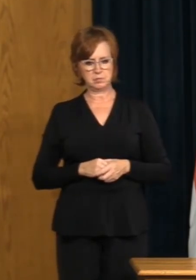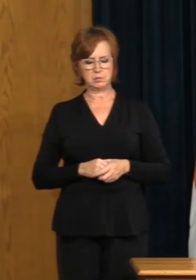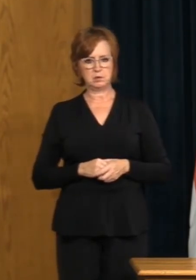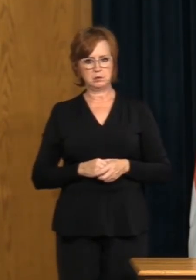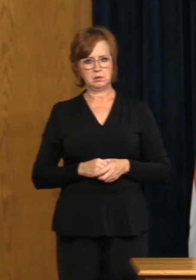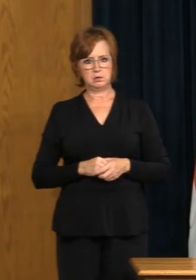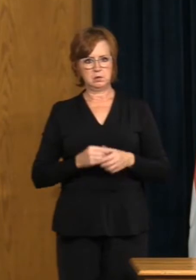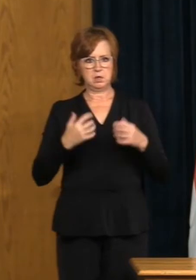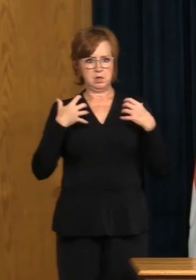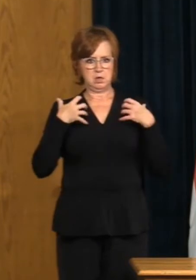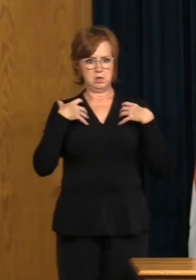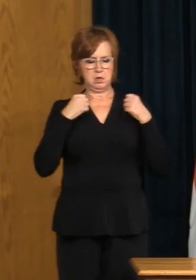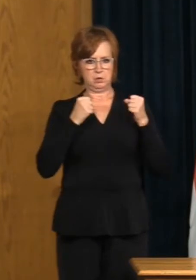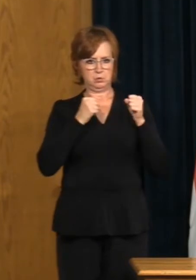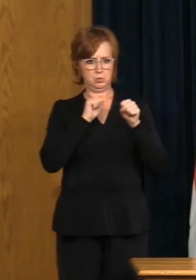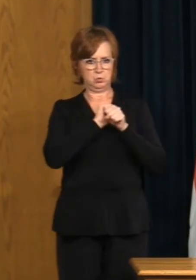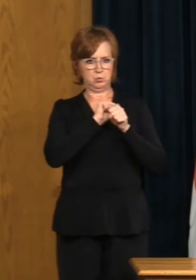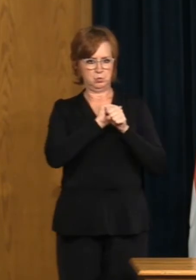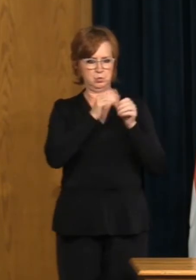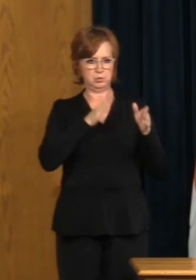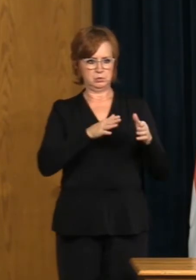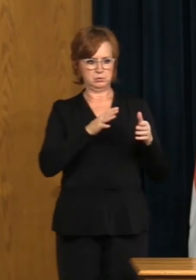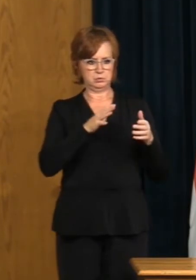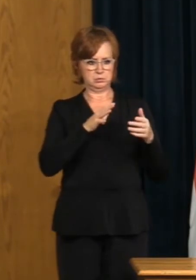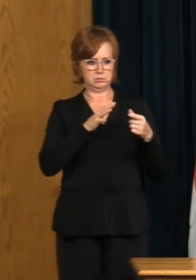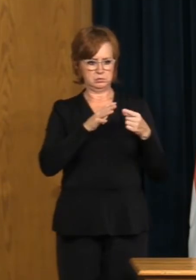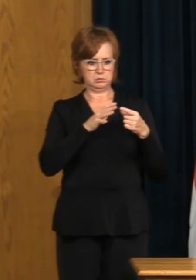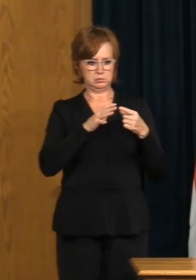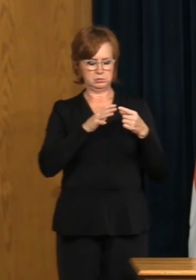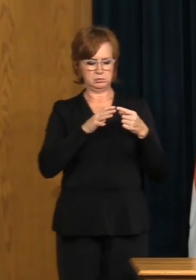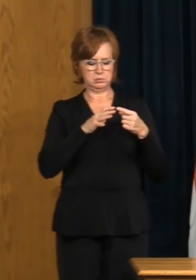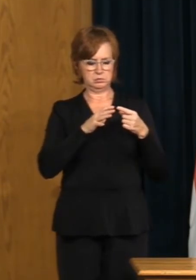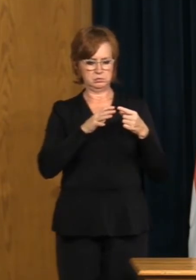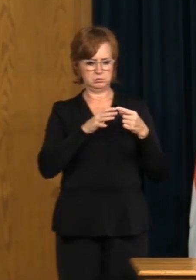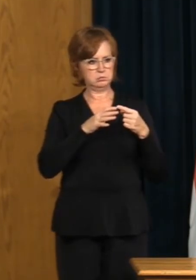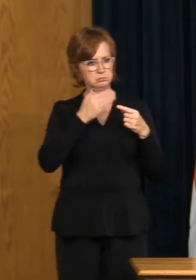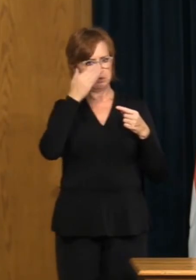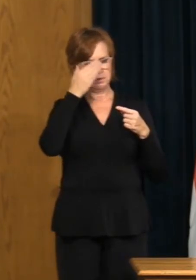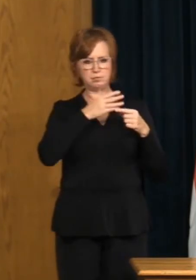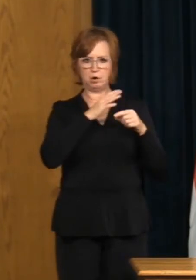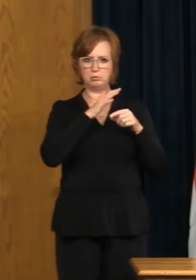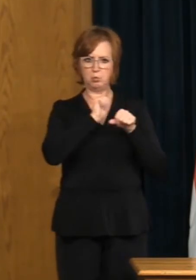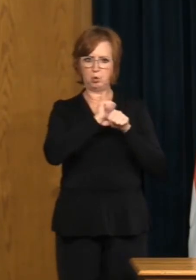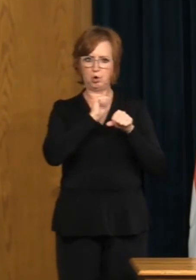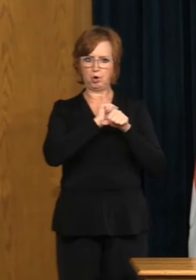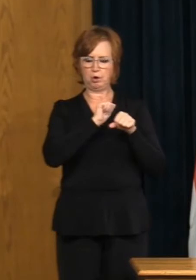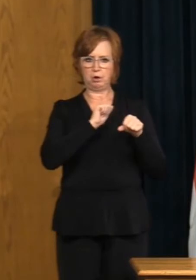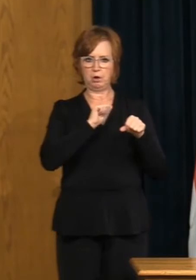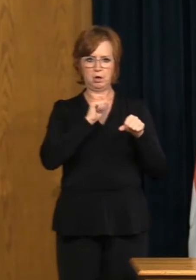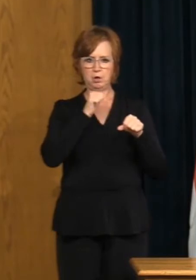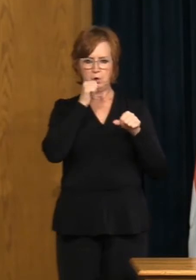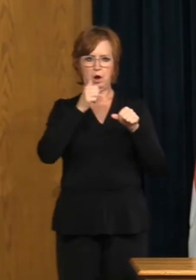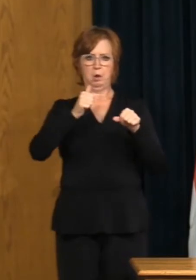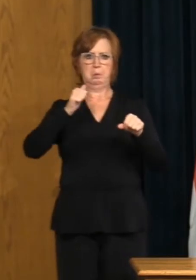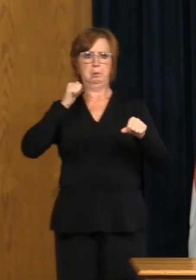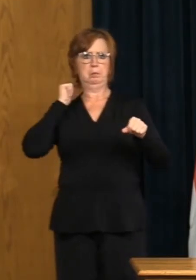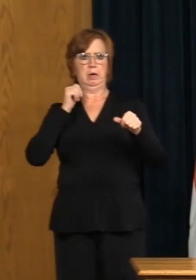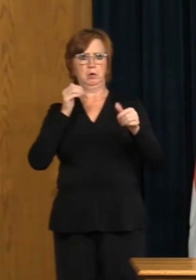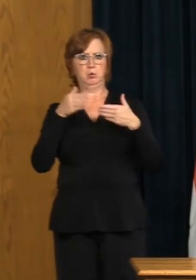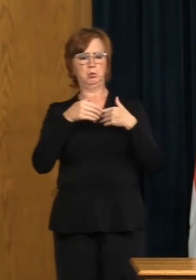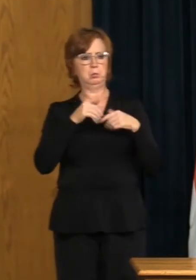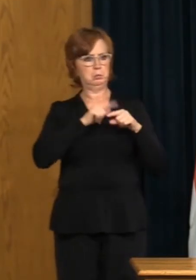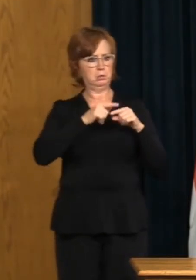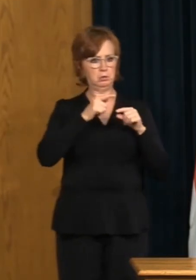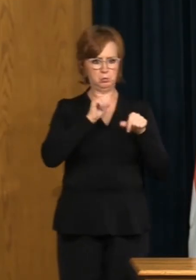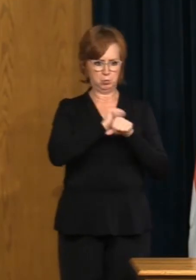and we have, I think, 67 healthcare workers who have tested positive the last few months. And obviously, some of that exposure has